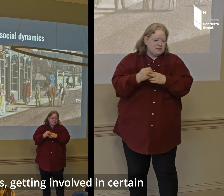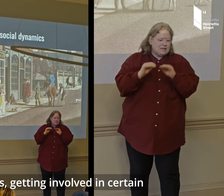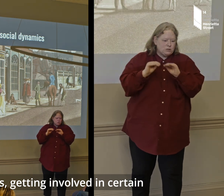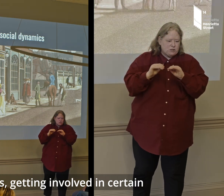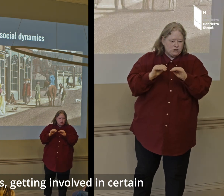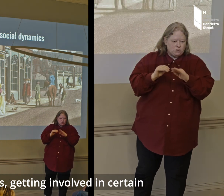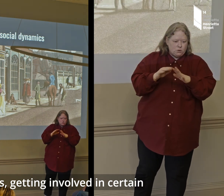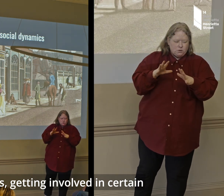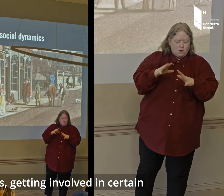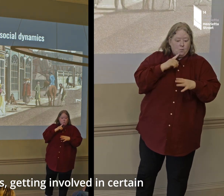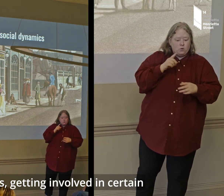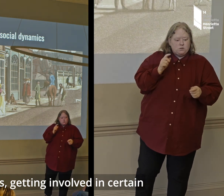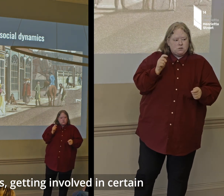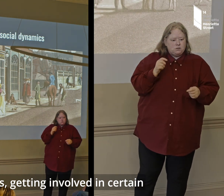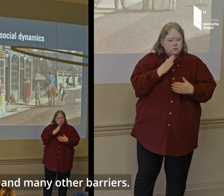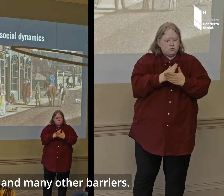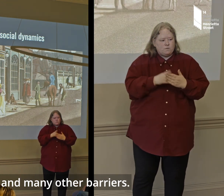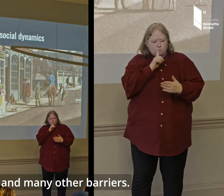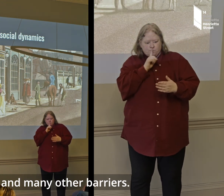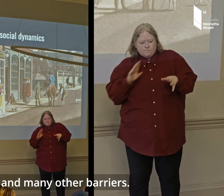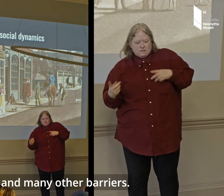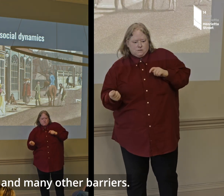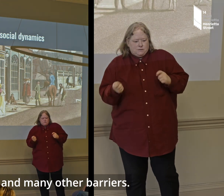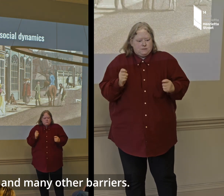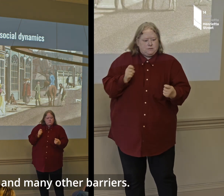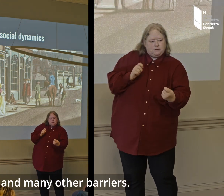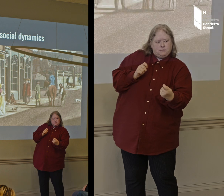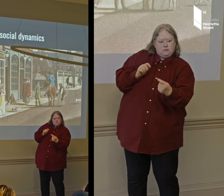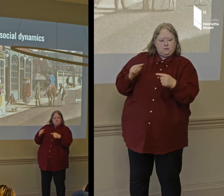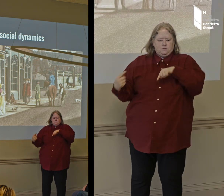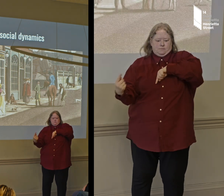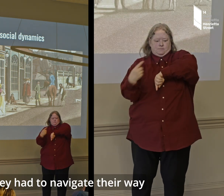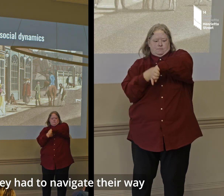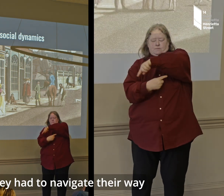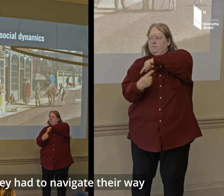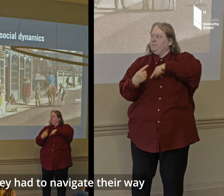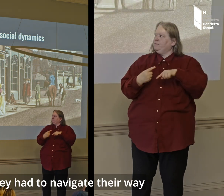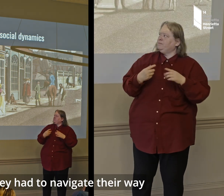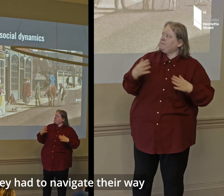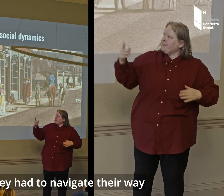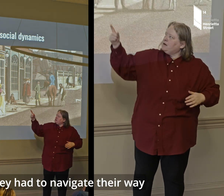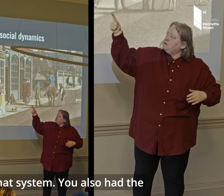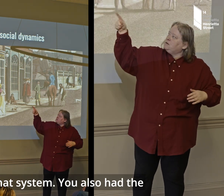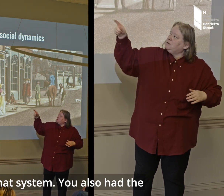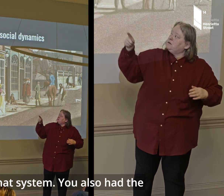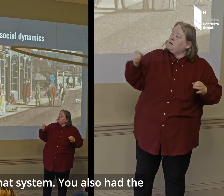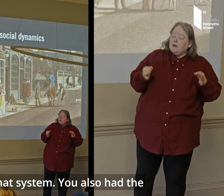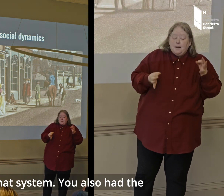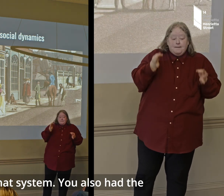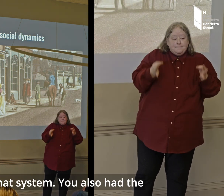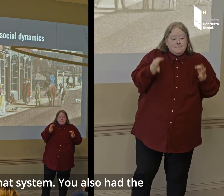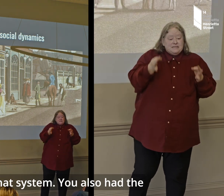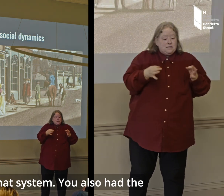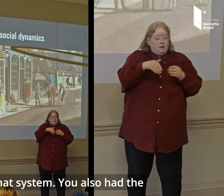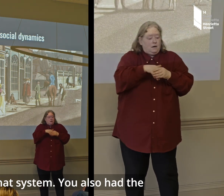political structures, getting involved in certain trades, and many other barriers. And so they had to navigate their way around that system.